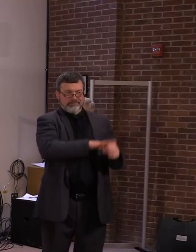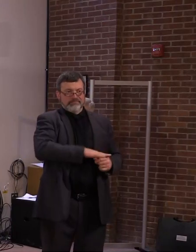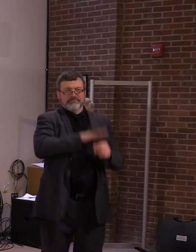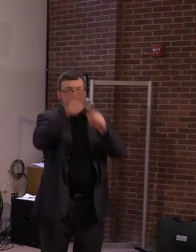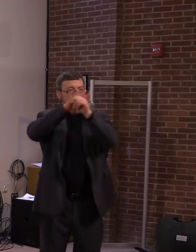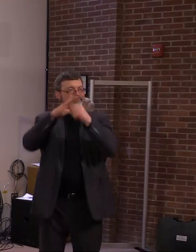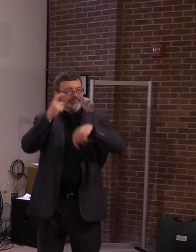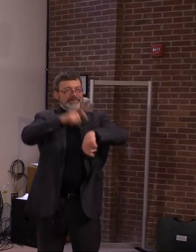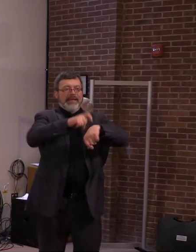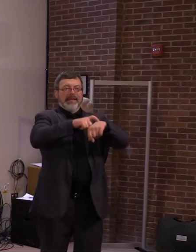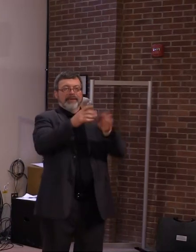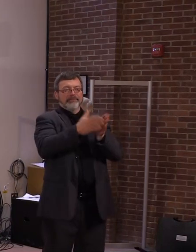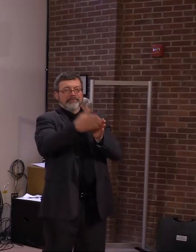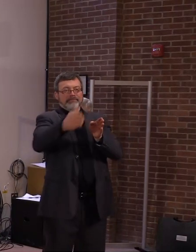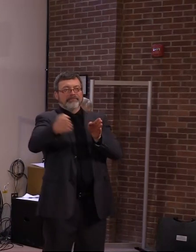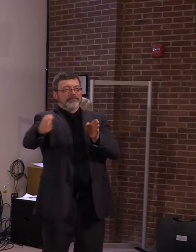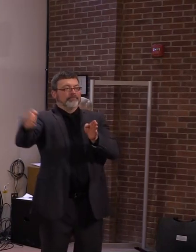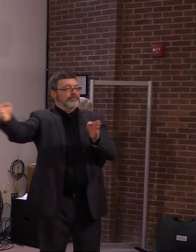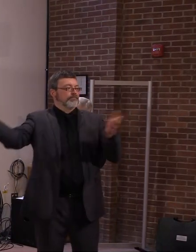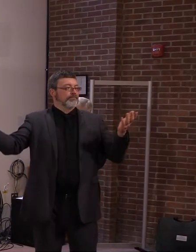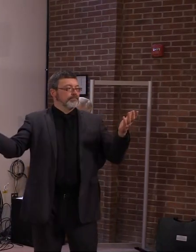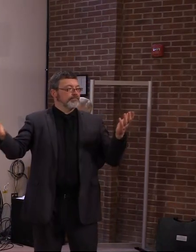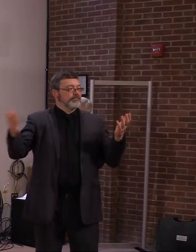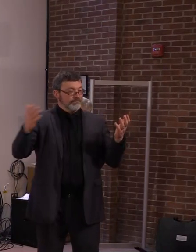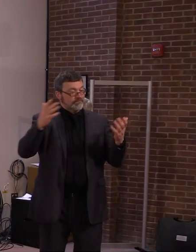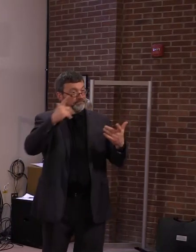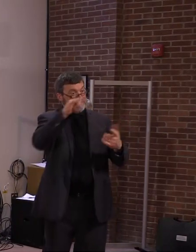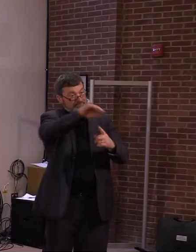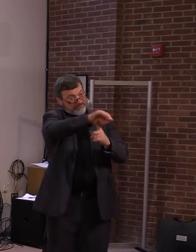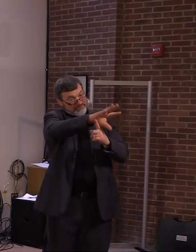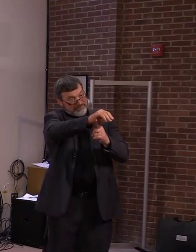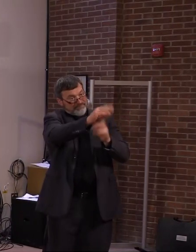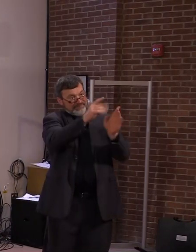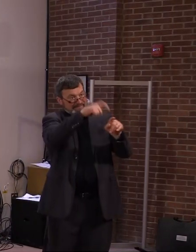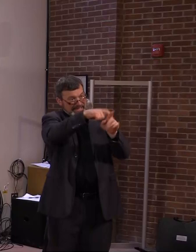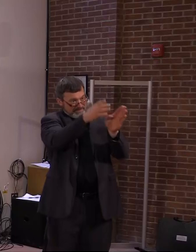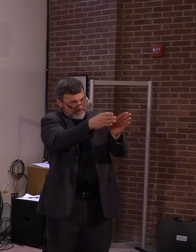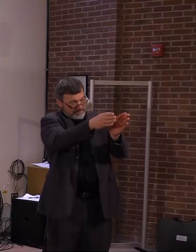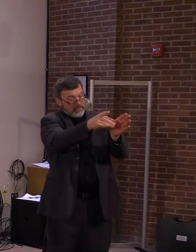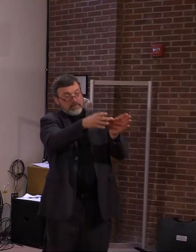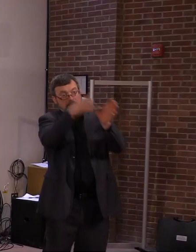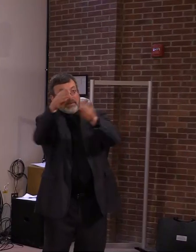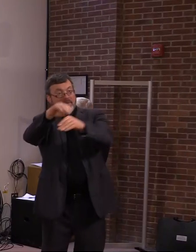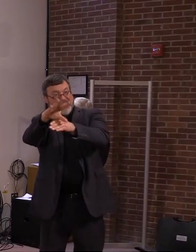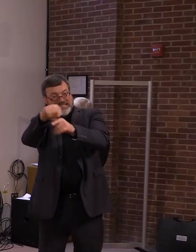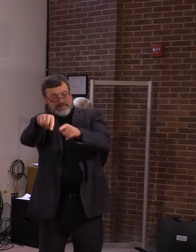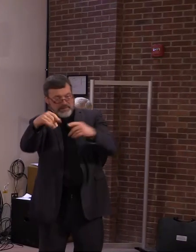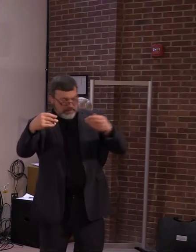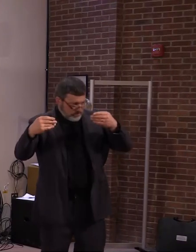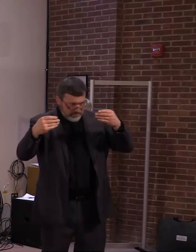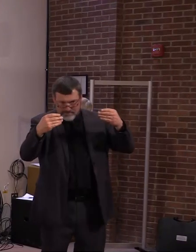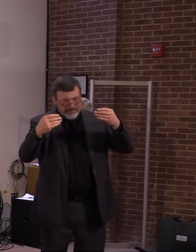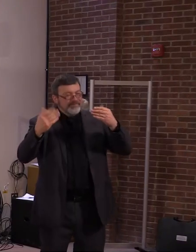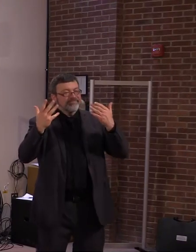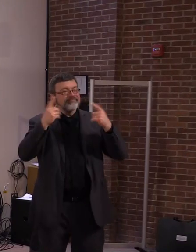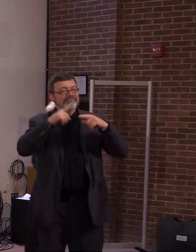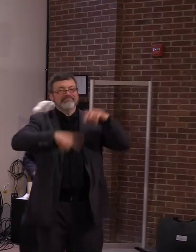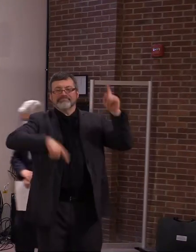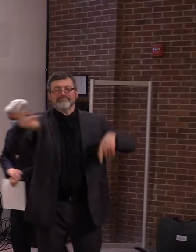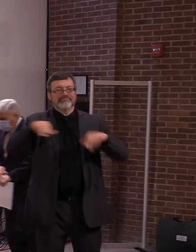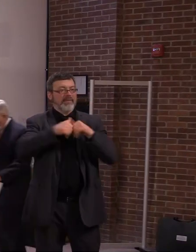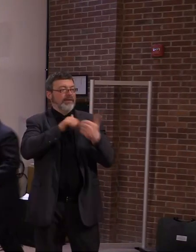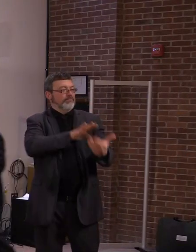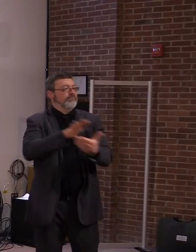time, so to speak, because every hospital has been impacted in at different times of this pandemic.